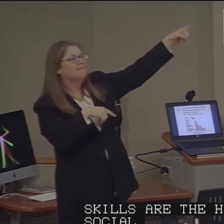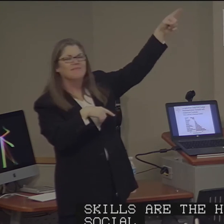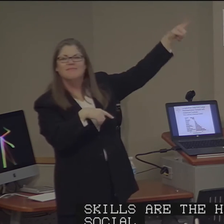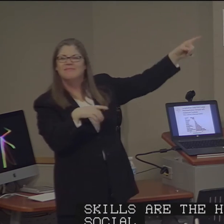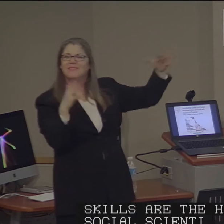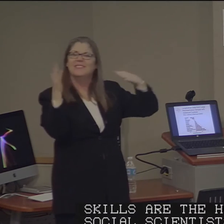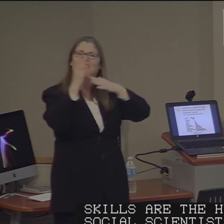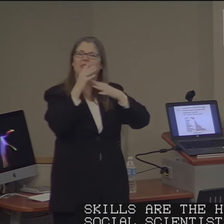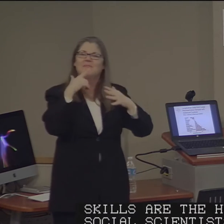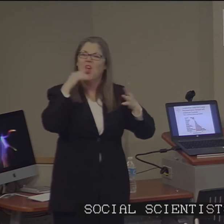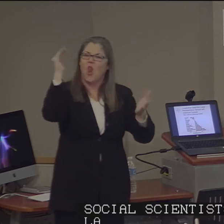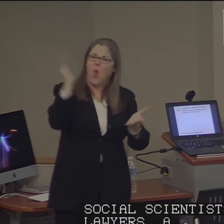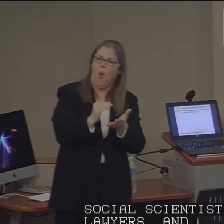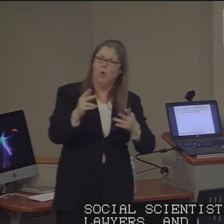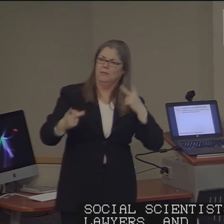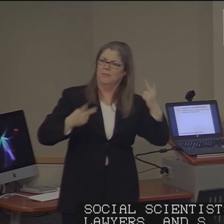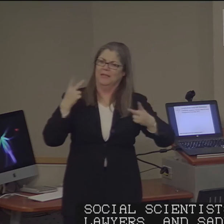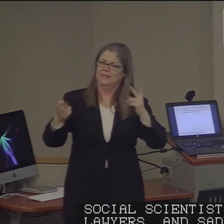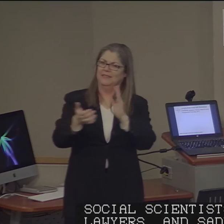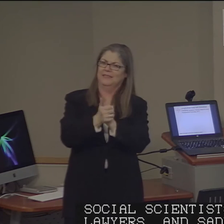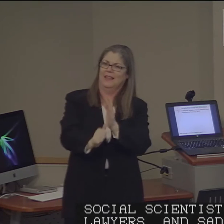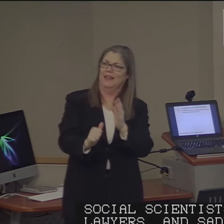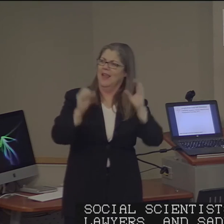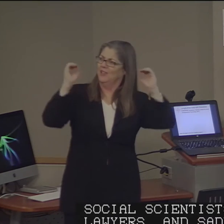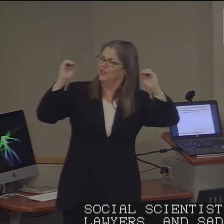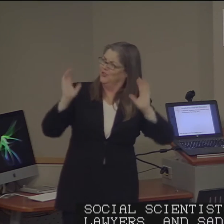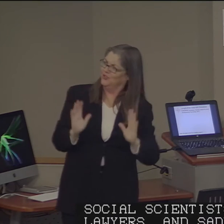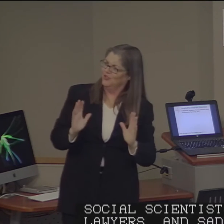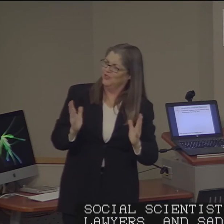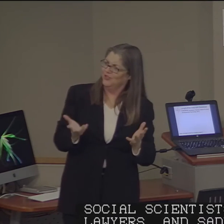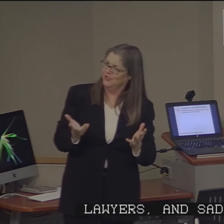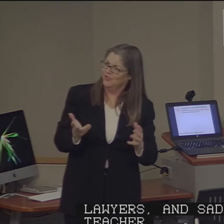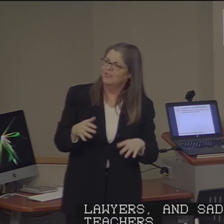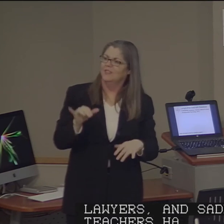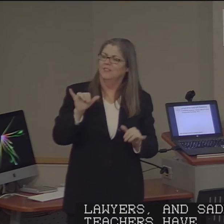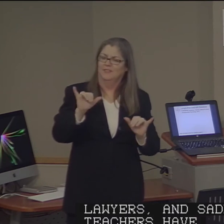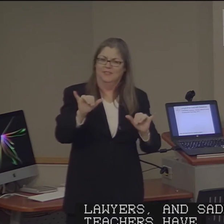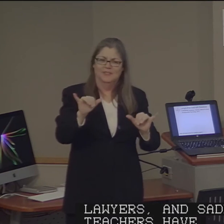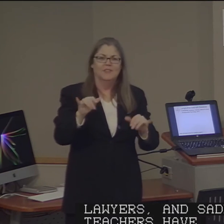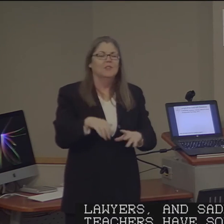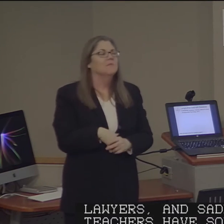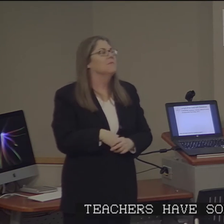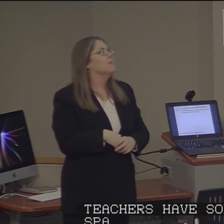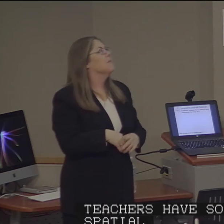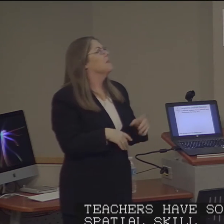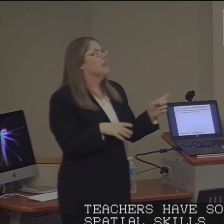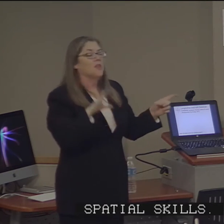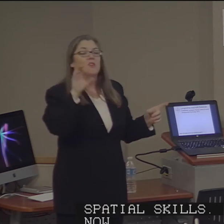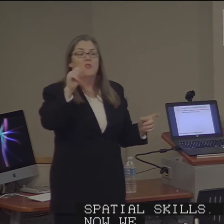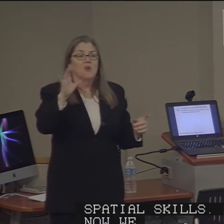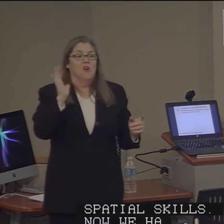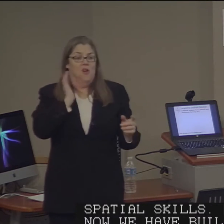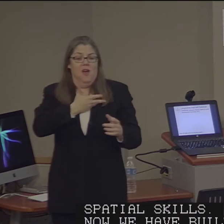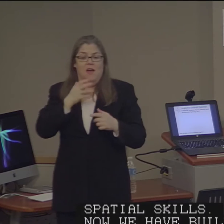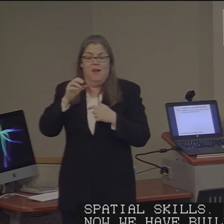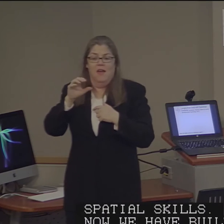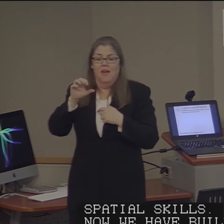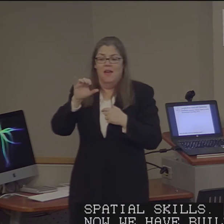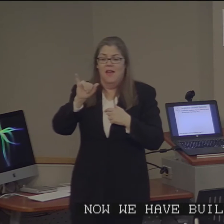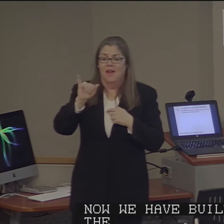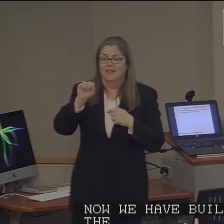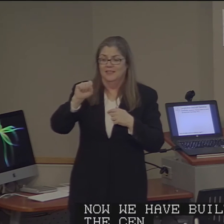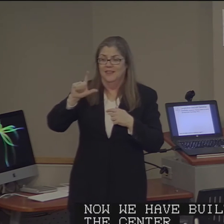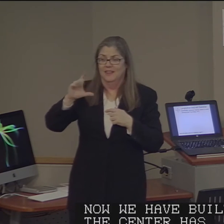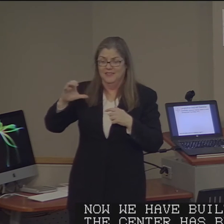skills. Now, we have built on this, the center has built on this, with some studies of children who